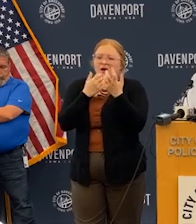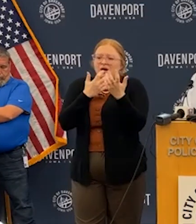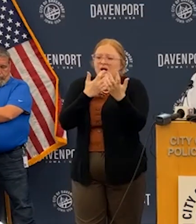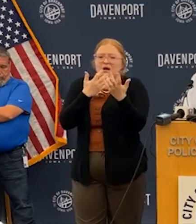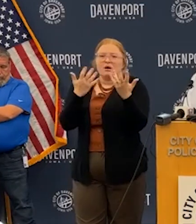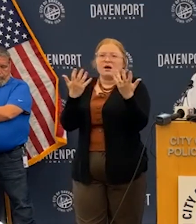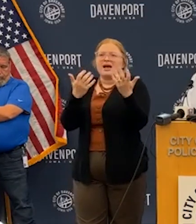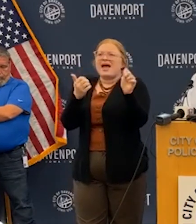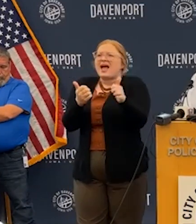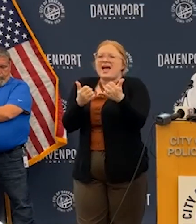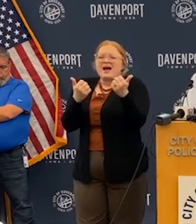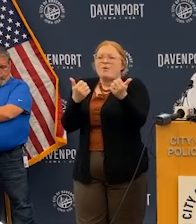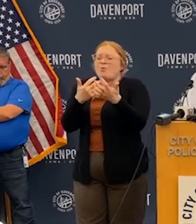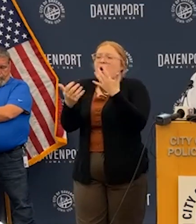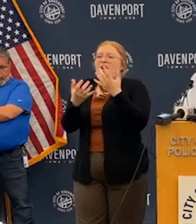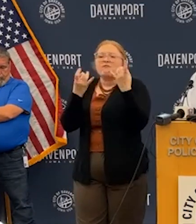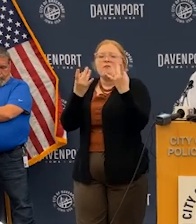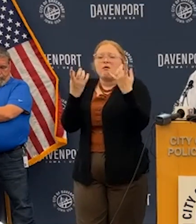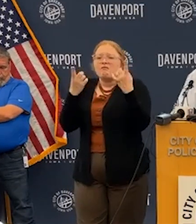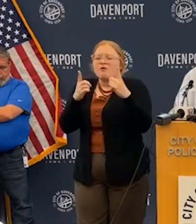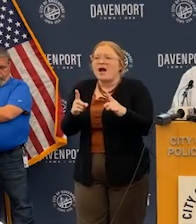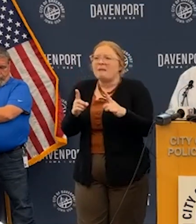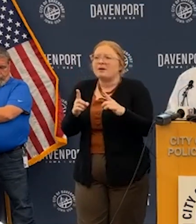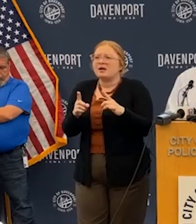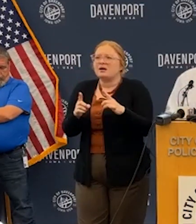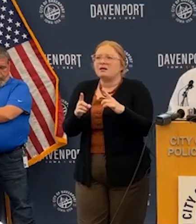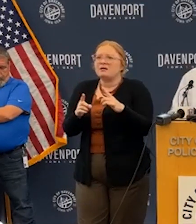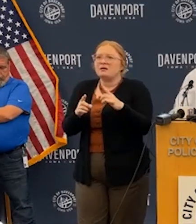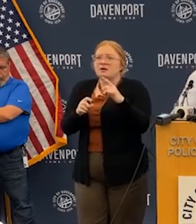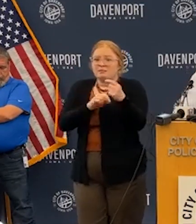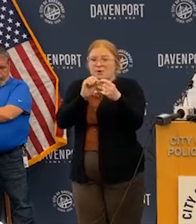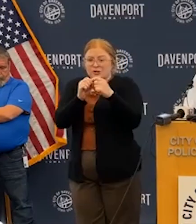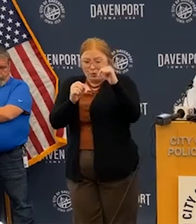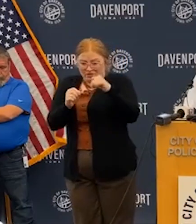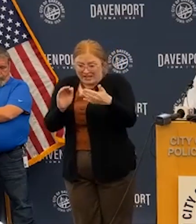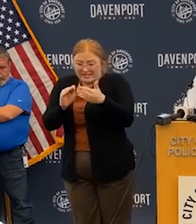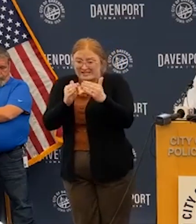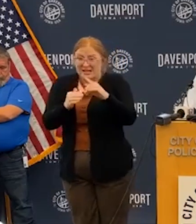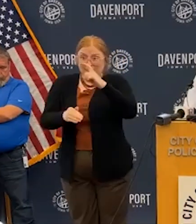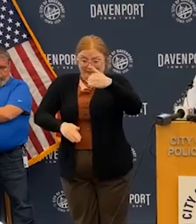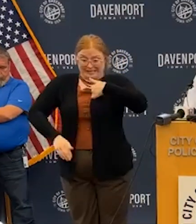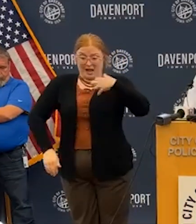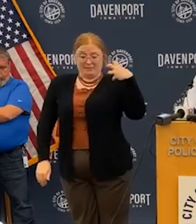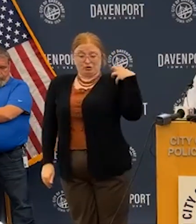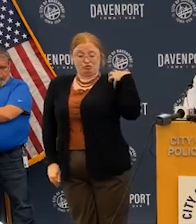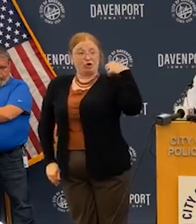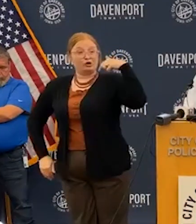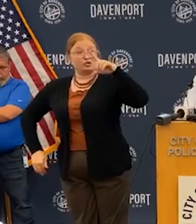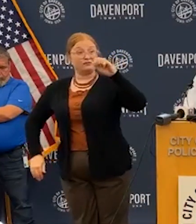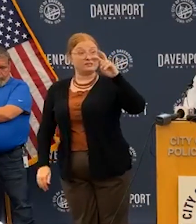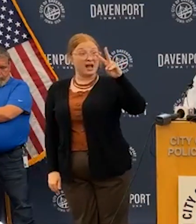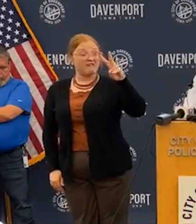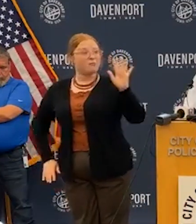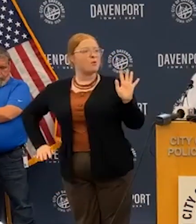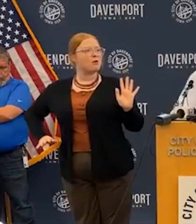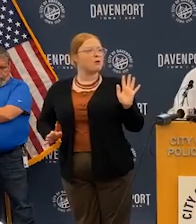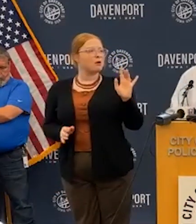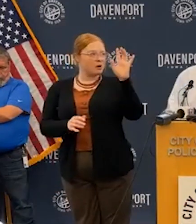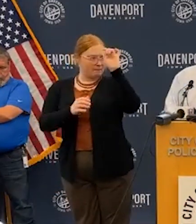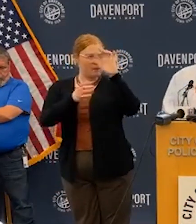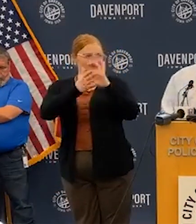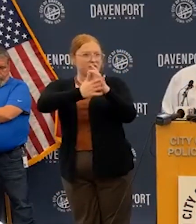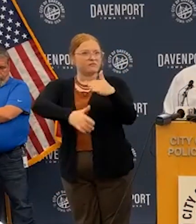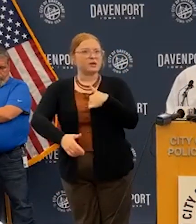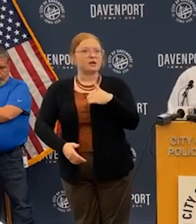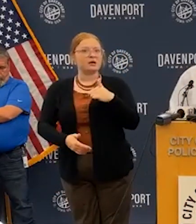particular to this city that I'm in charge of, and believe me, this is on me. And there are people that